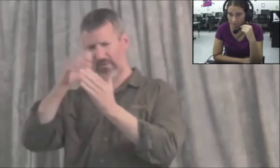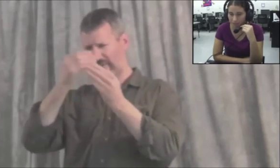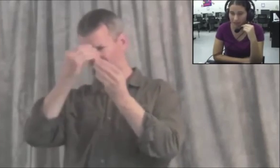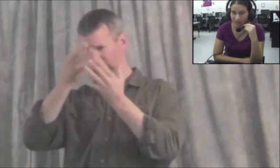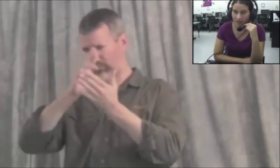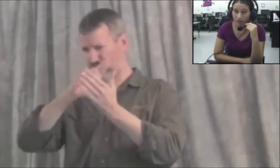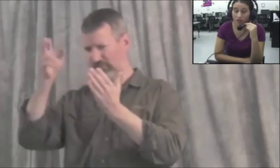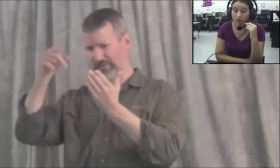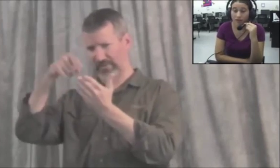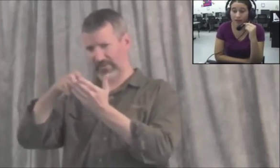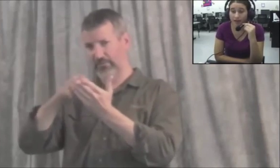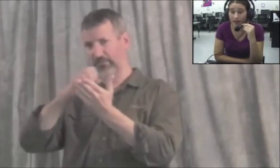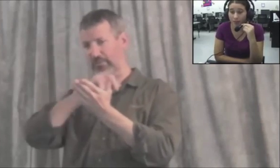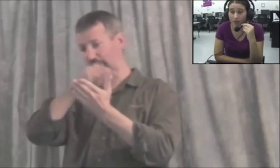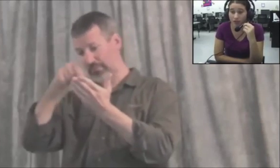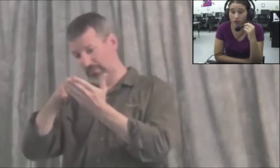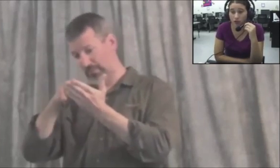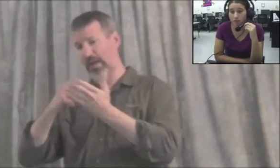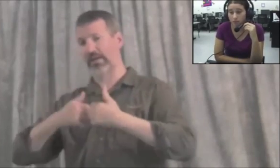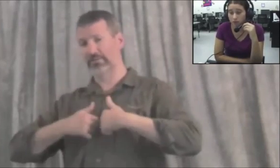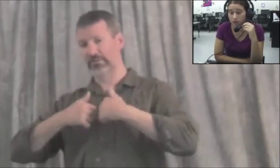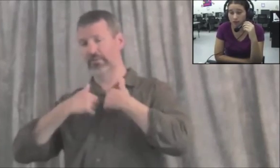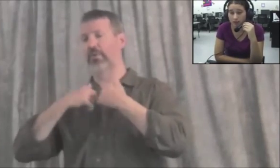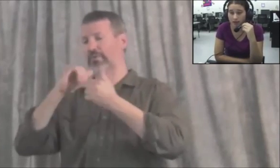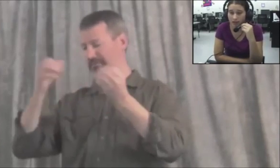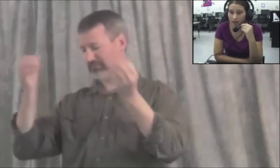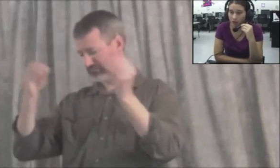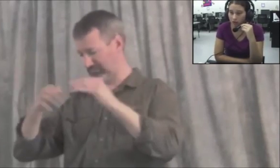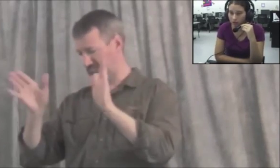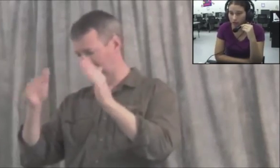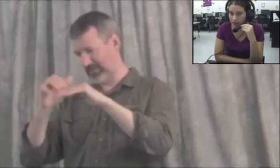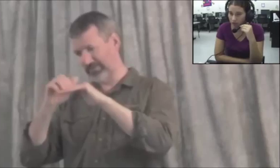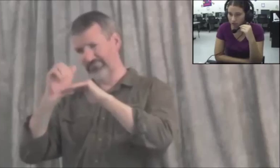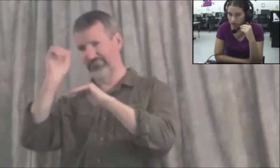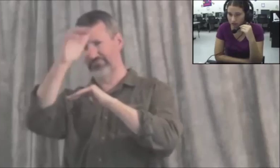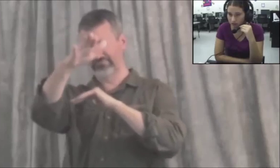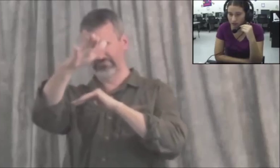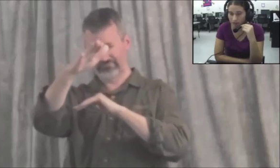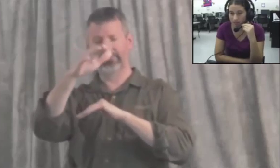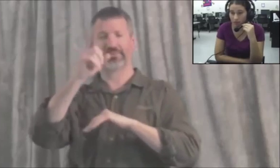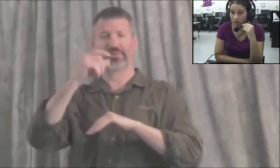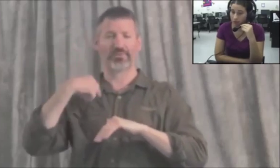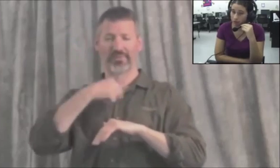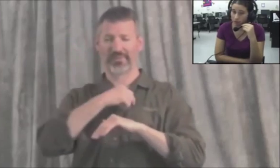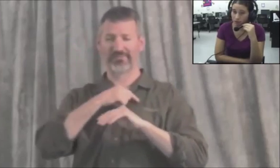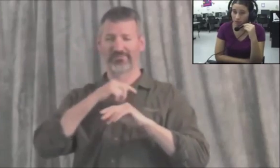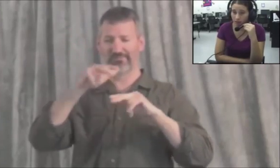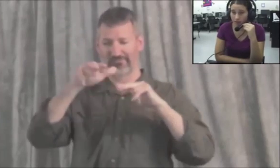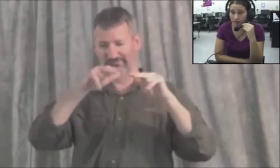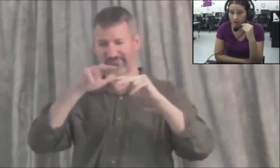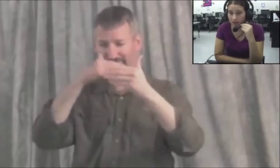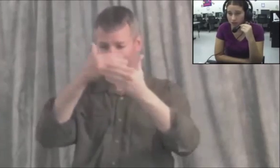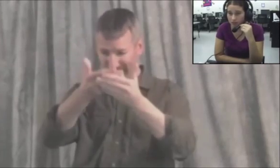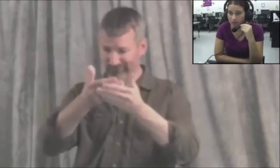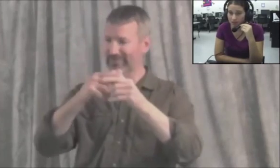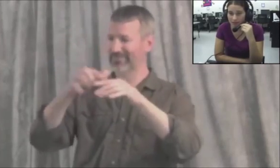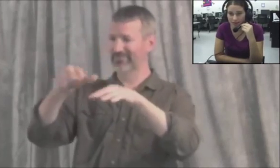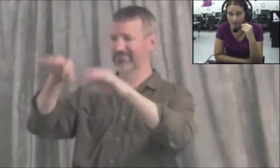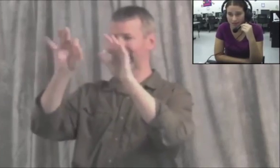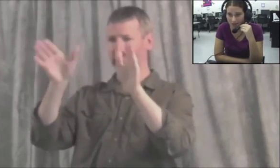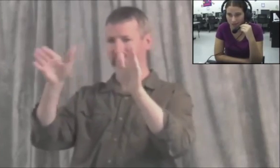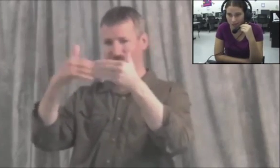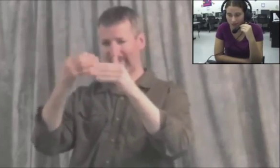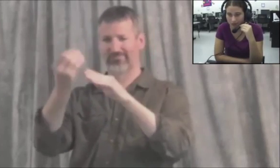be, and they looked at the Appalachian Trail booklet containing all of the addresses, put the food into the box, ship it to